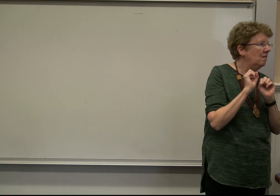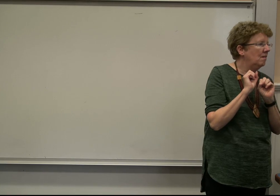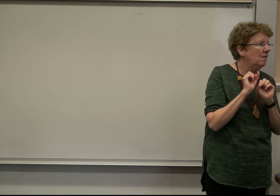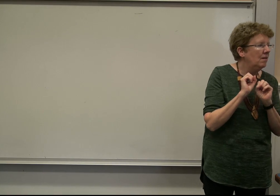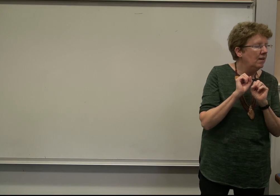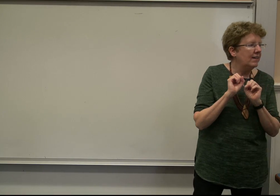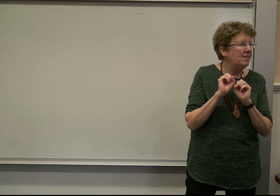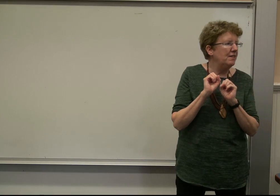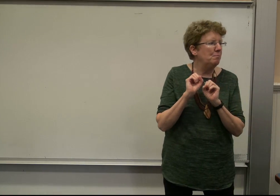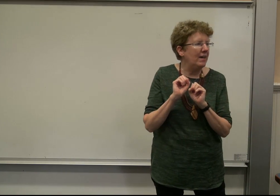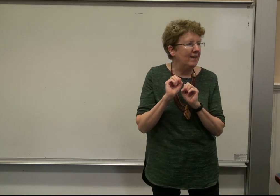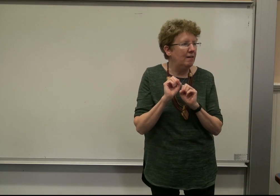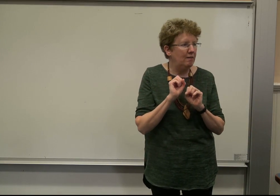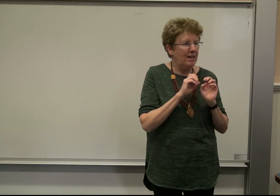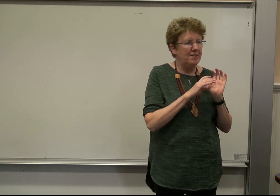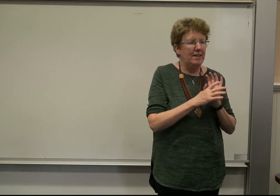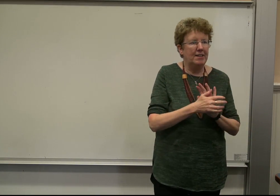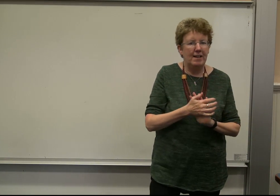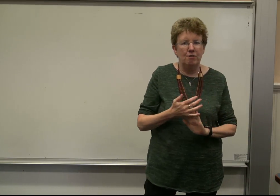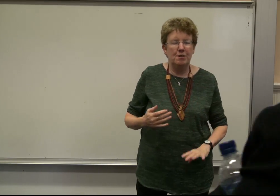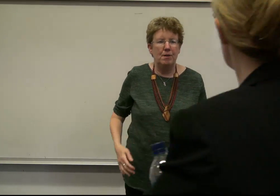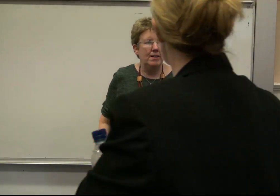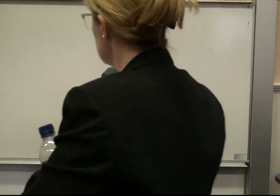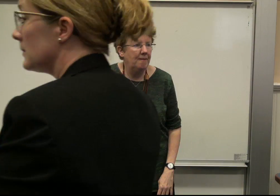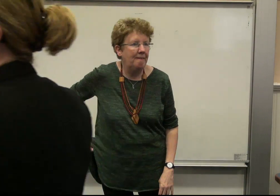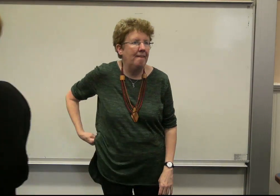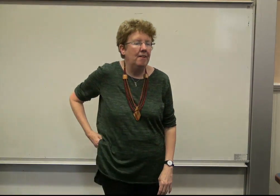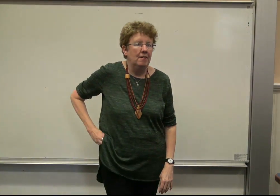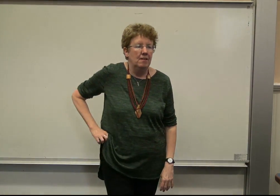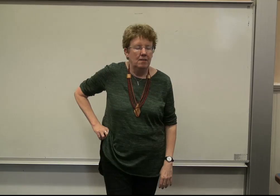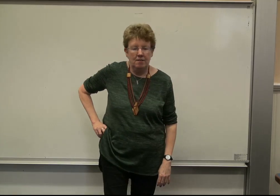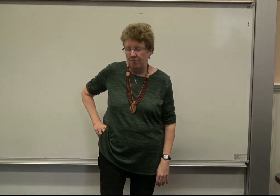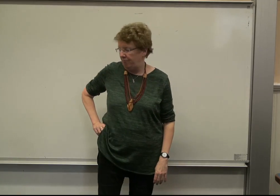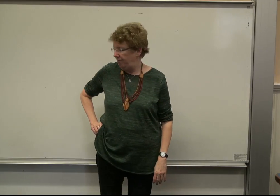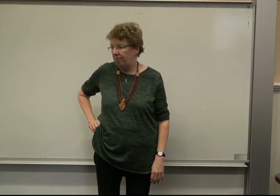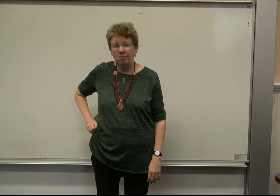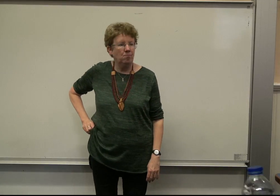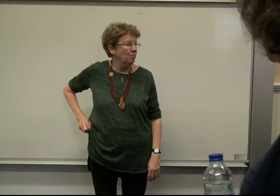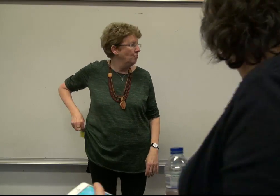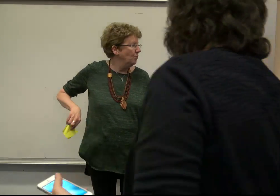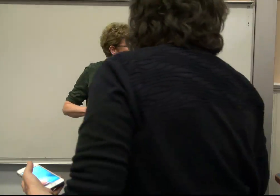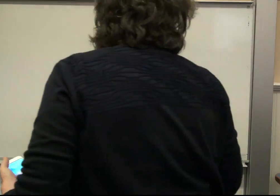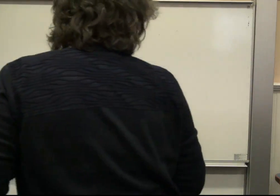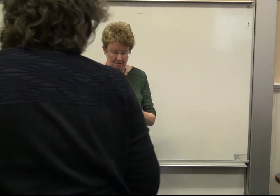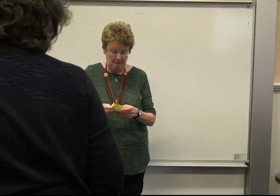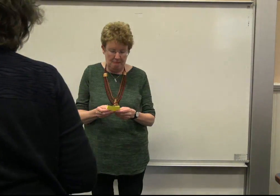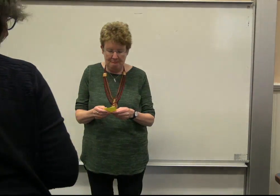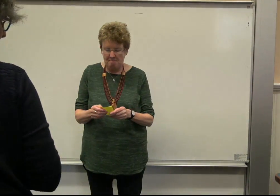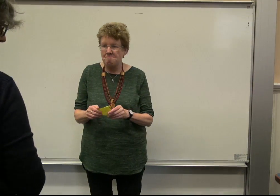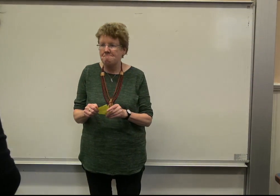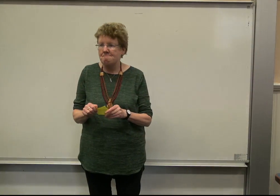Yeah, if you like. Okay, I don't need the mic then. Antonella can hand it to the mic. I can give you the mic if you want. huh?